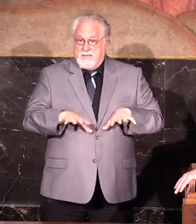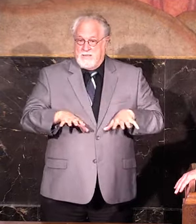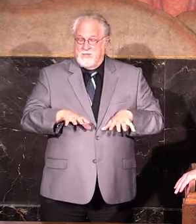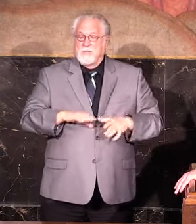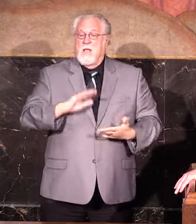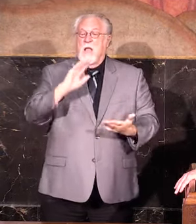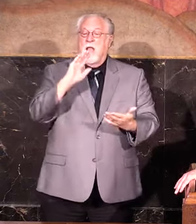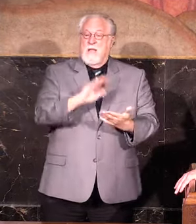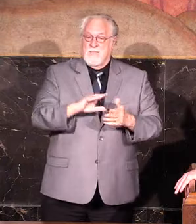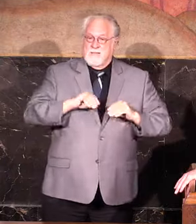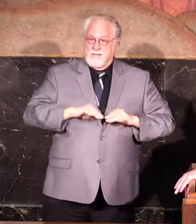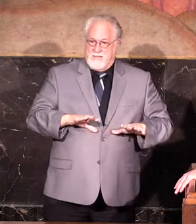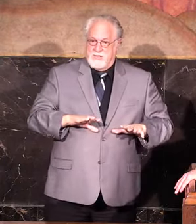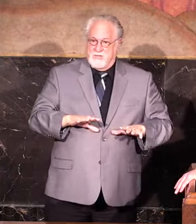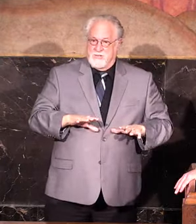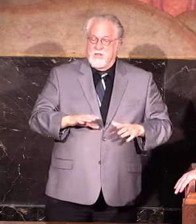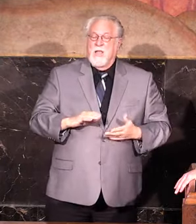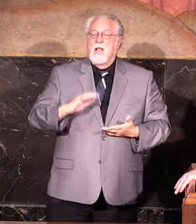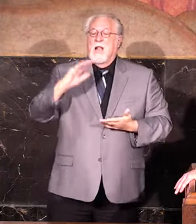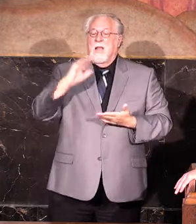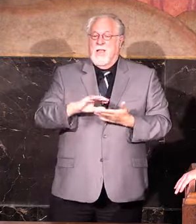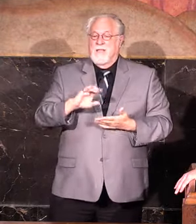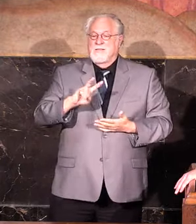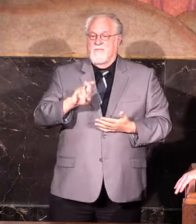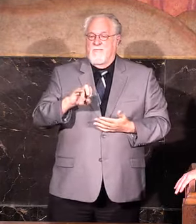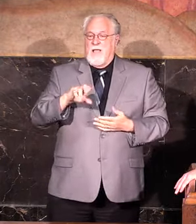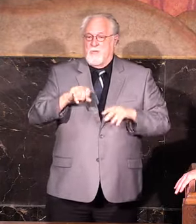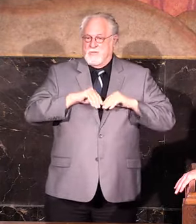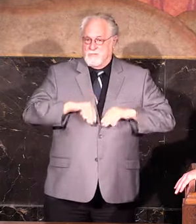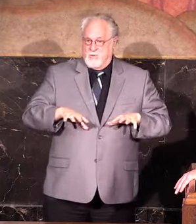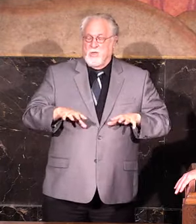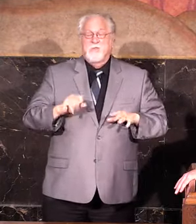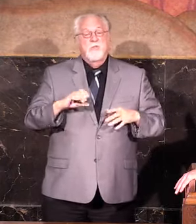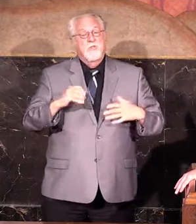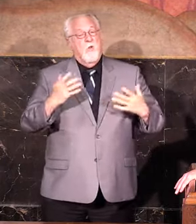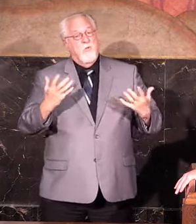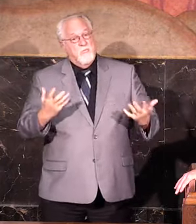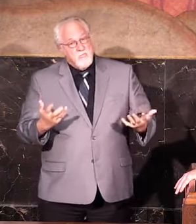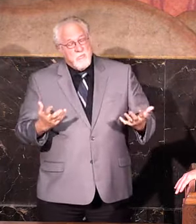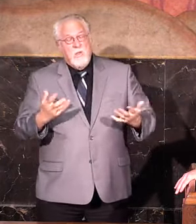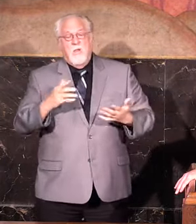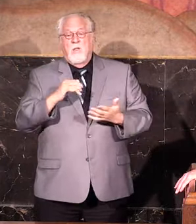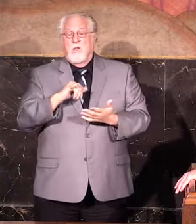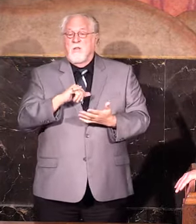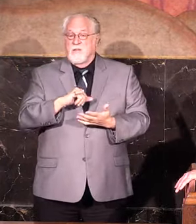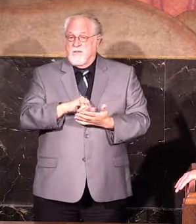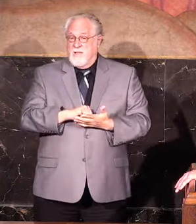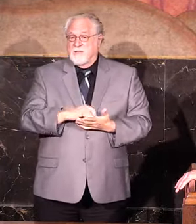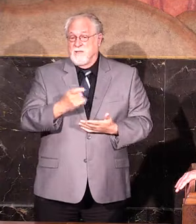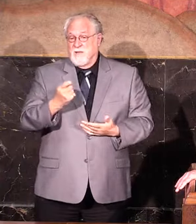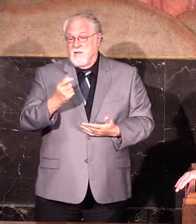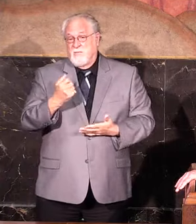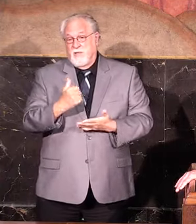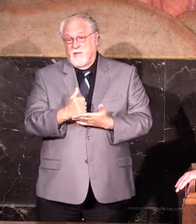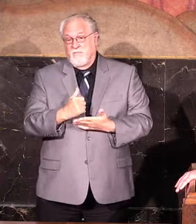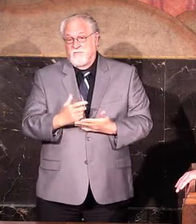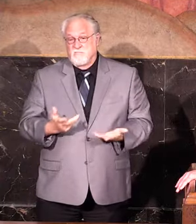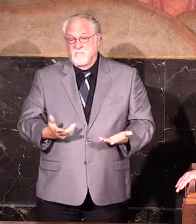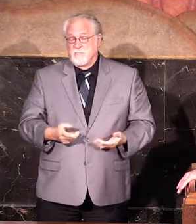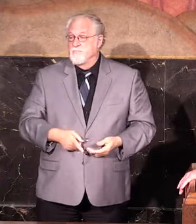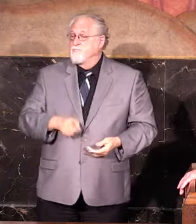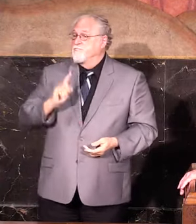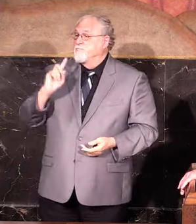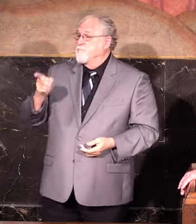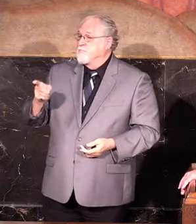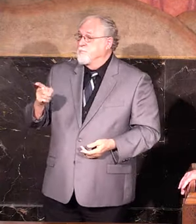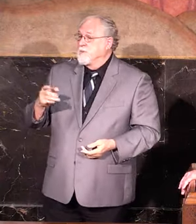Their viral load is smaller. And so that would be, I guess, a little bit helpful. Yes, sir. I do